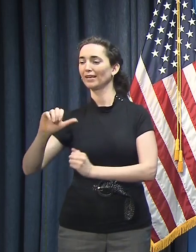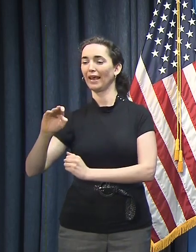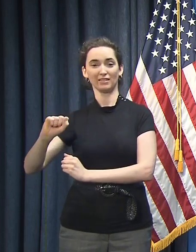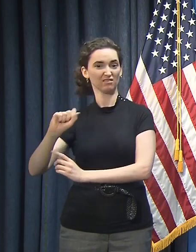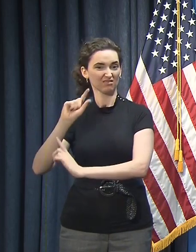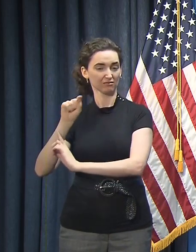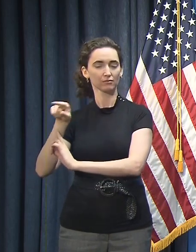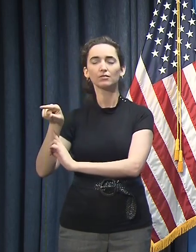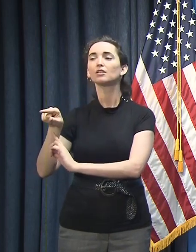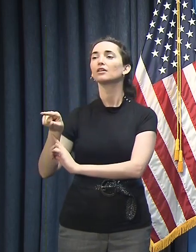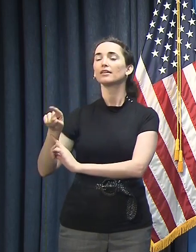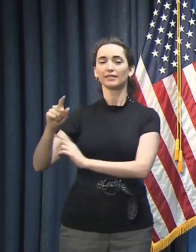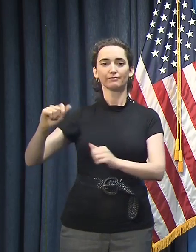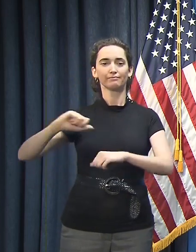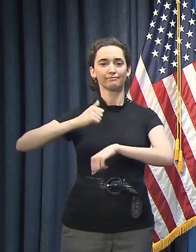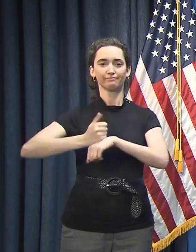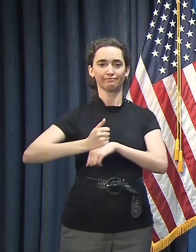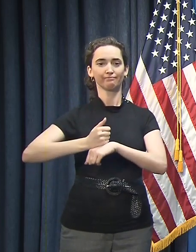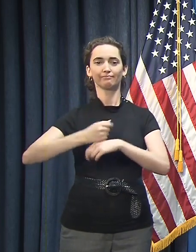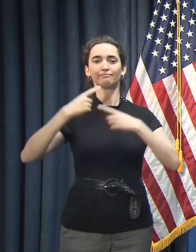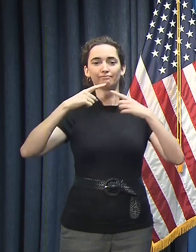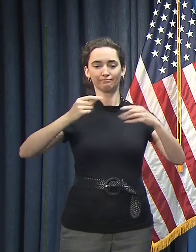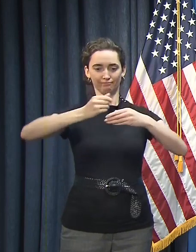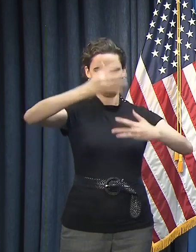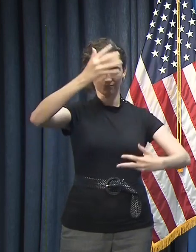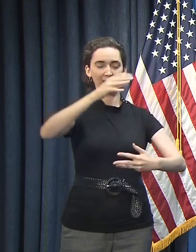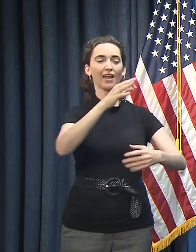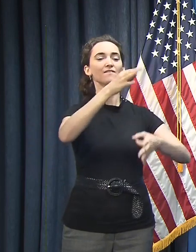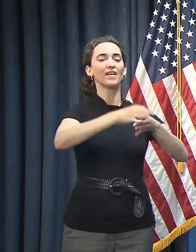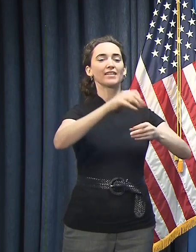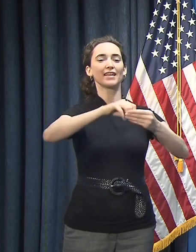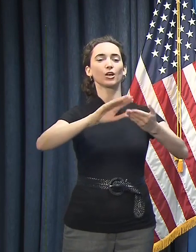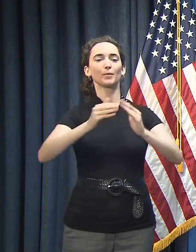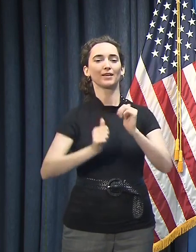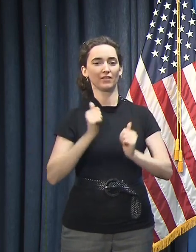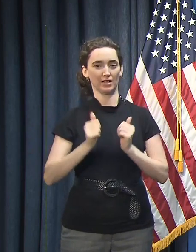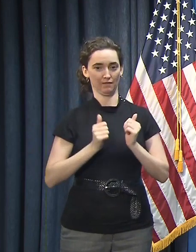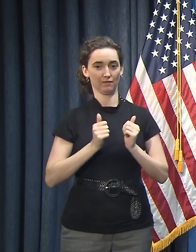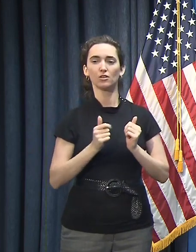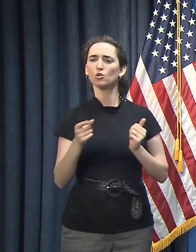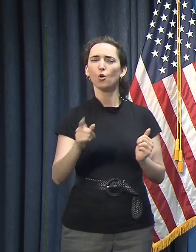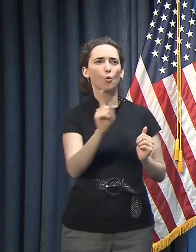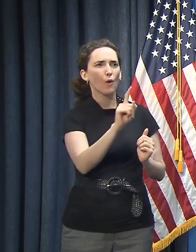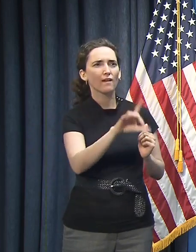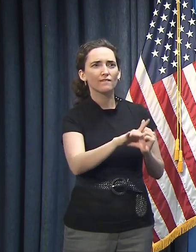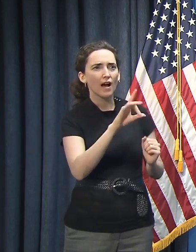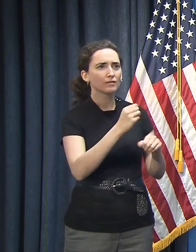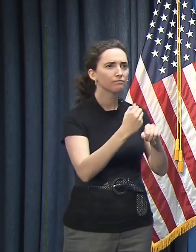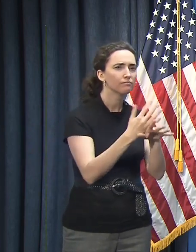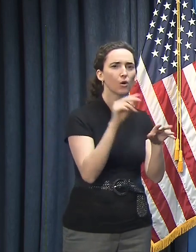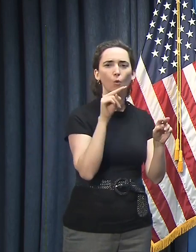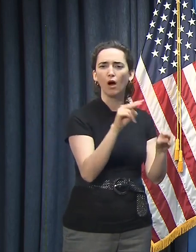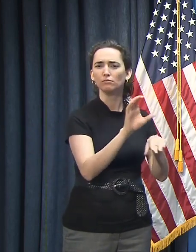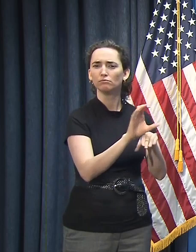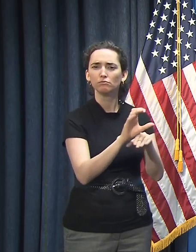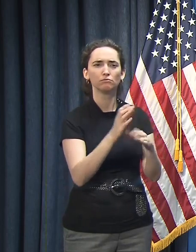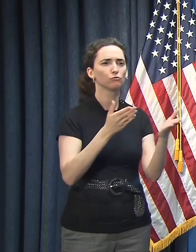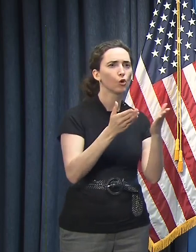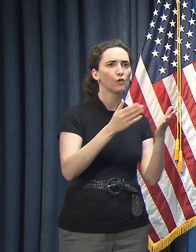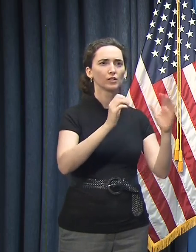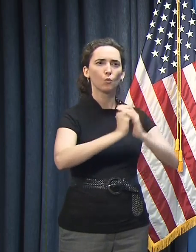Faith in the Community Initiative. You will be able to find information on how to stream virtual services, and you can get that